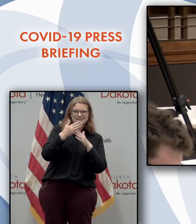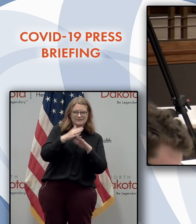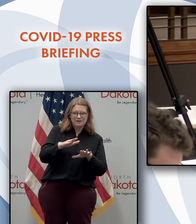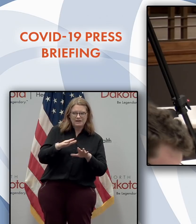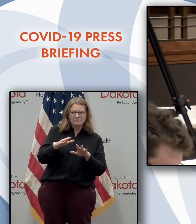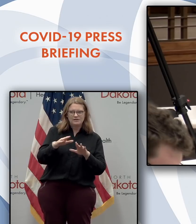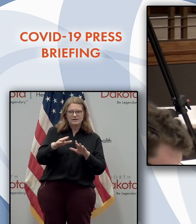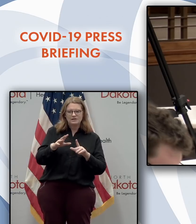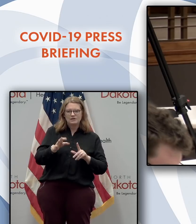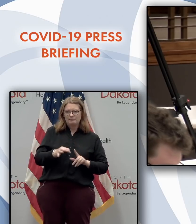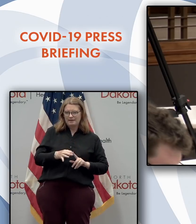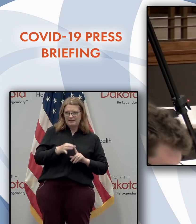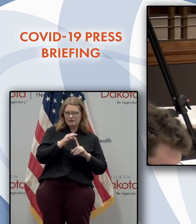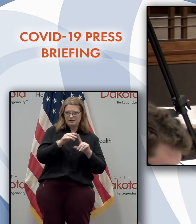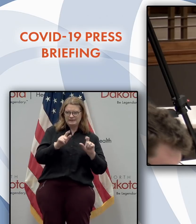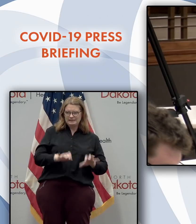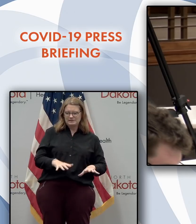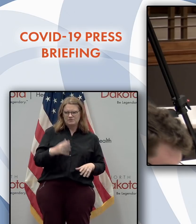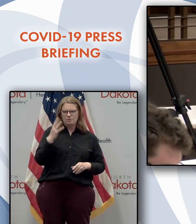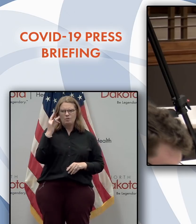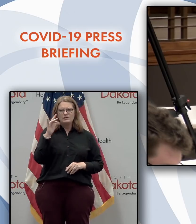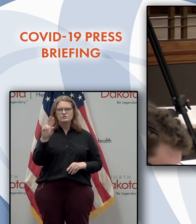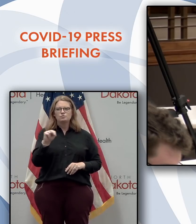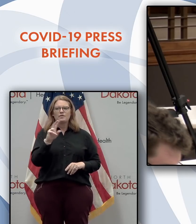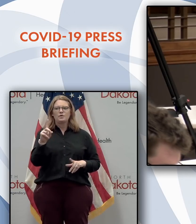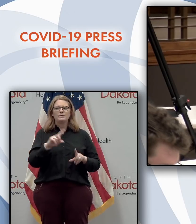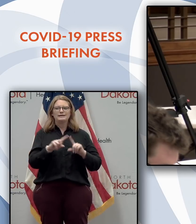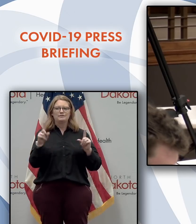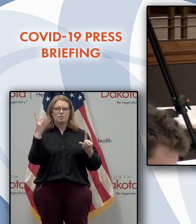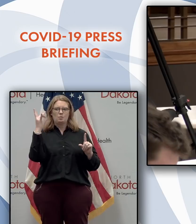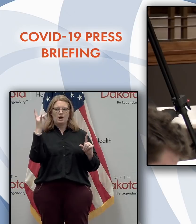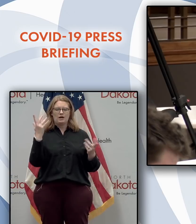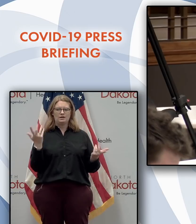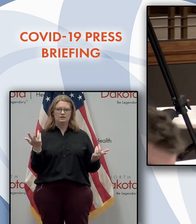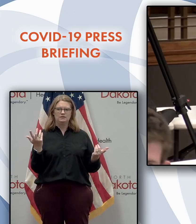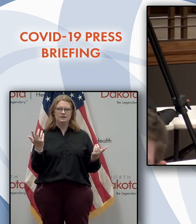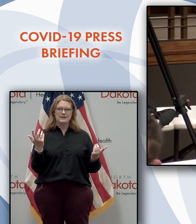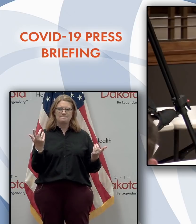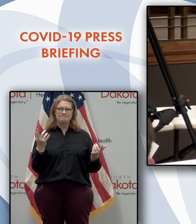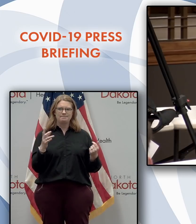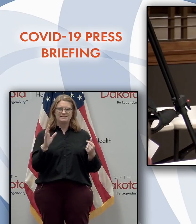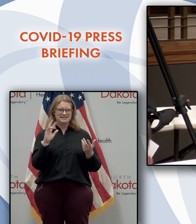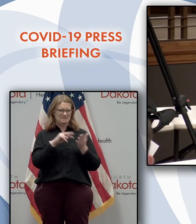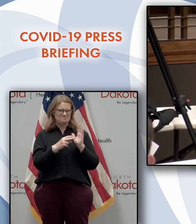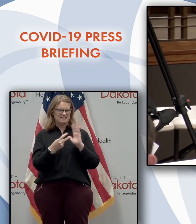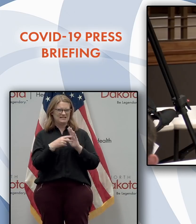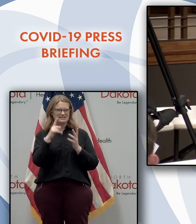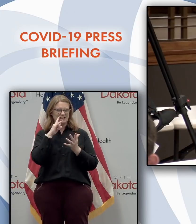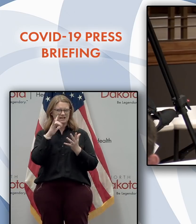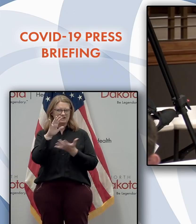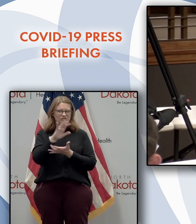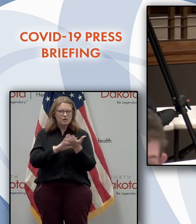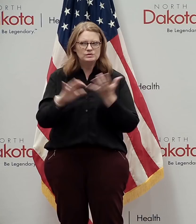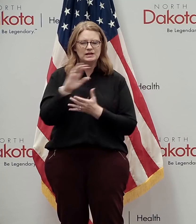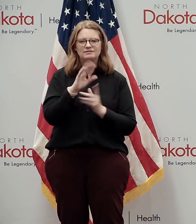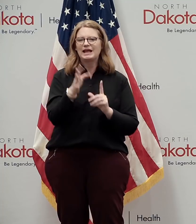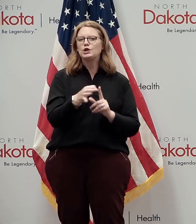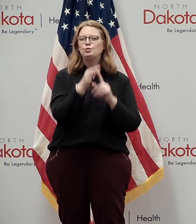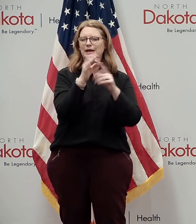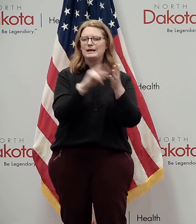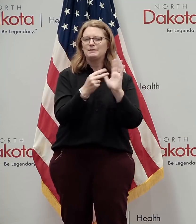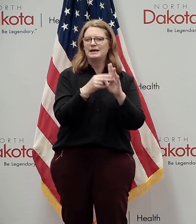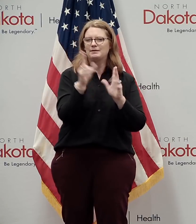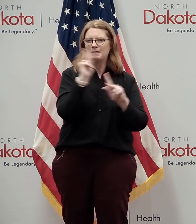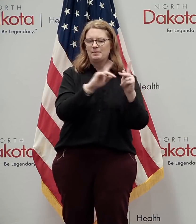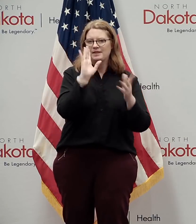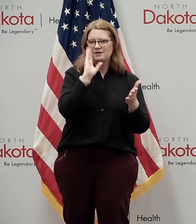unique tests. Why does North Dakota do it differently, and does that kind of give a confusing message to people? Well, let me be